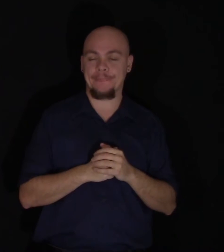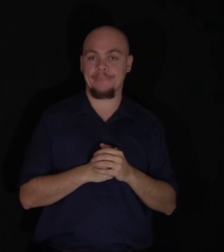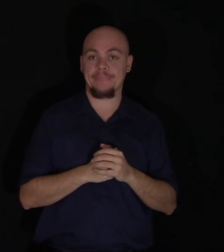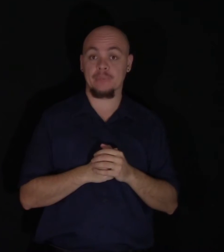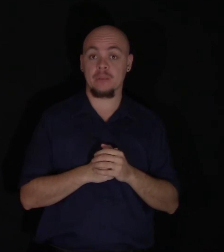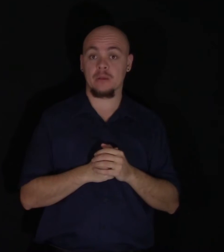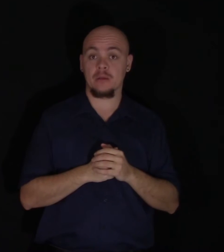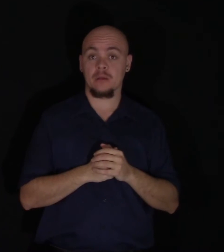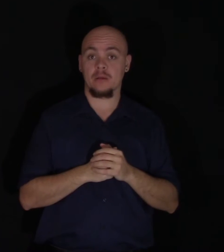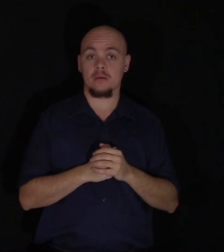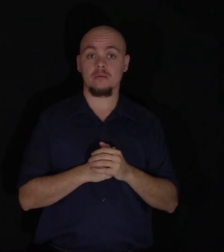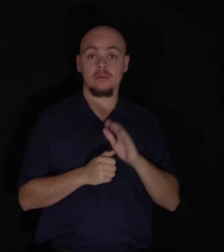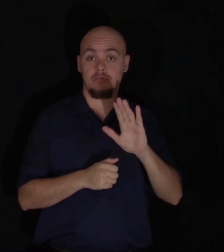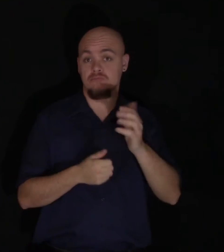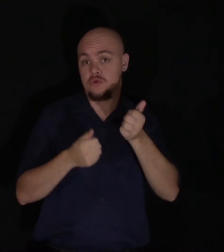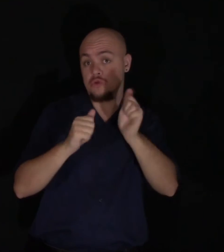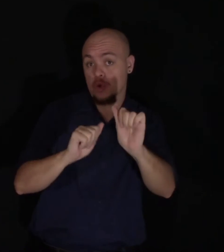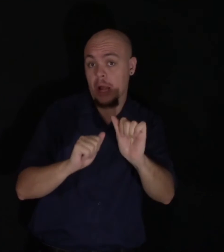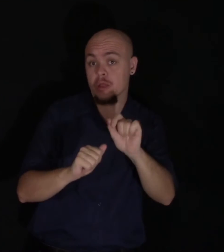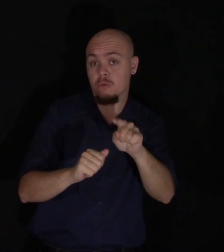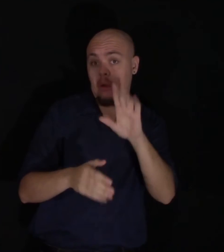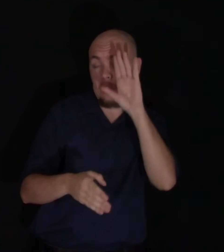me and close your eyes for a minute.